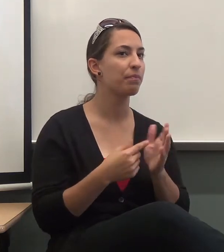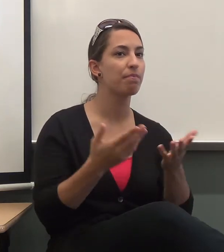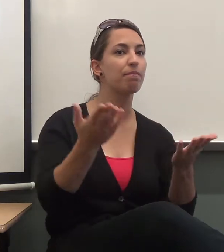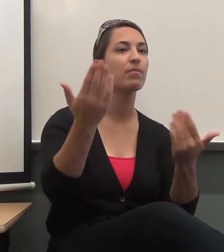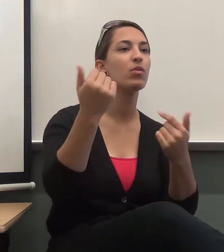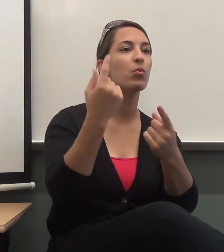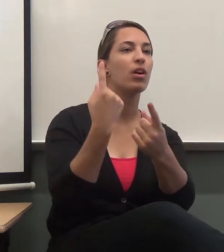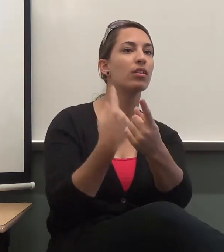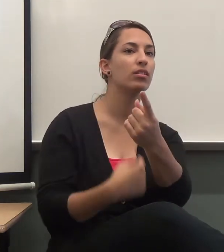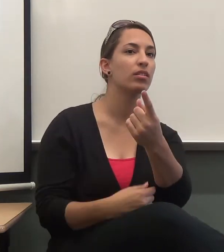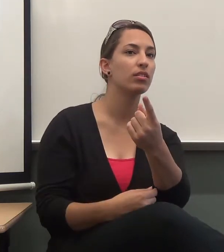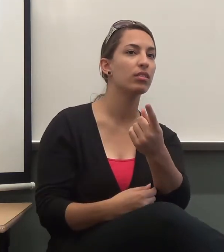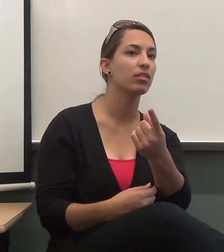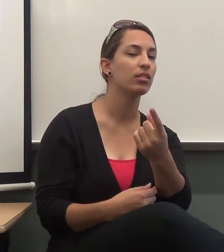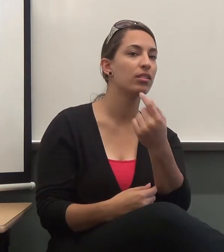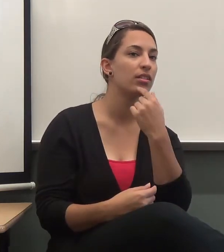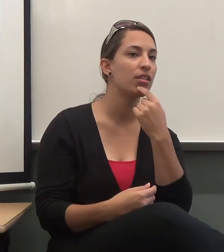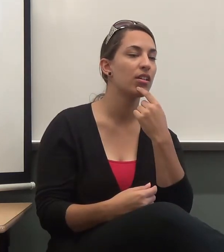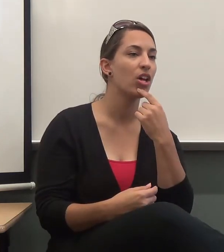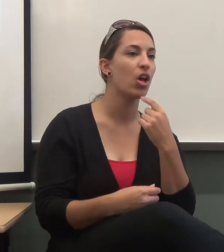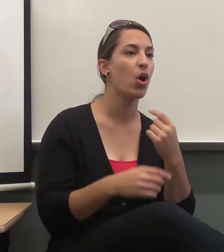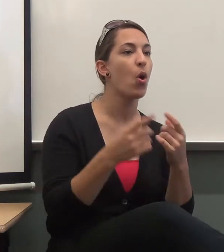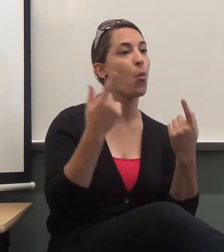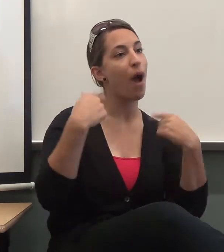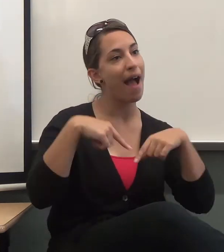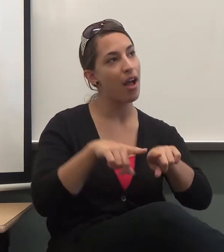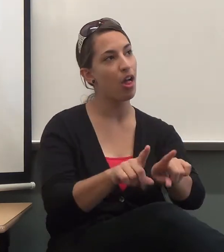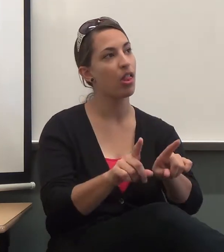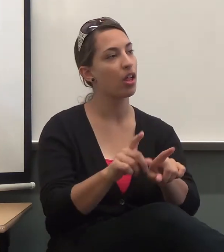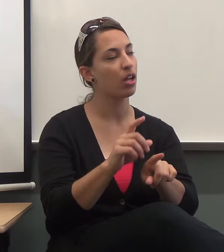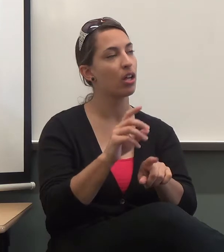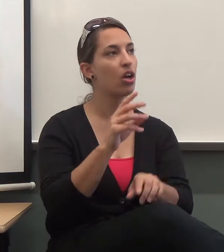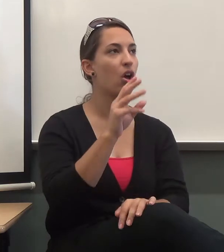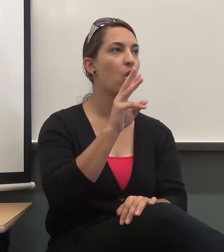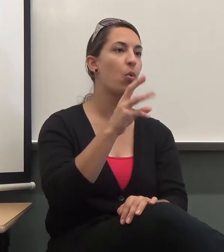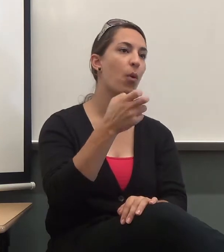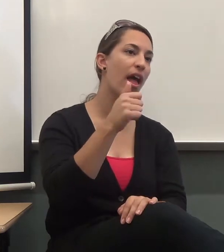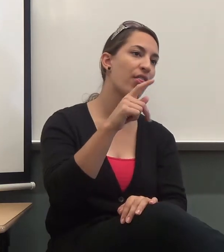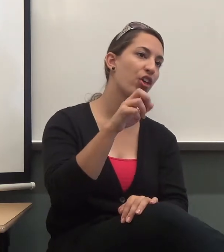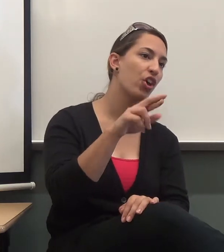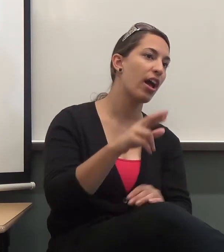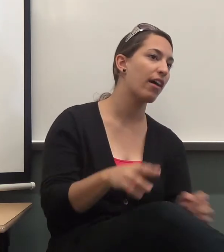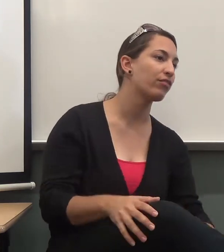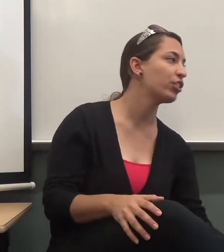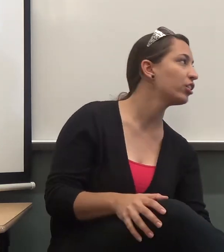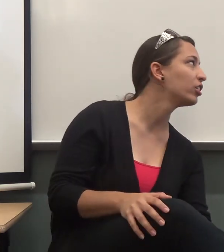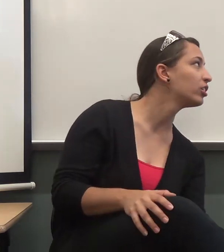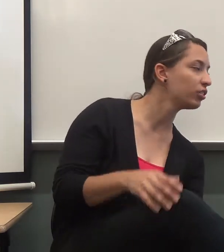Whether, while, While, there we go. Whether, while, after, after.